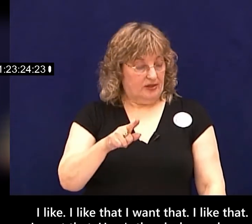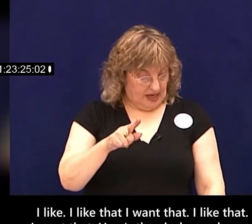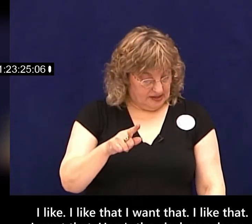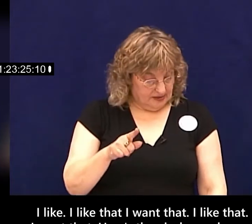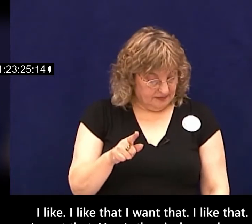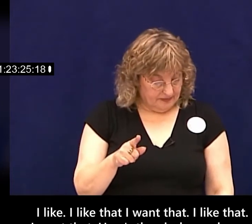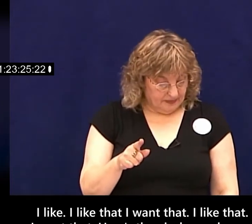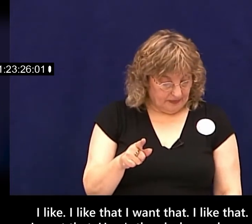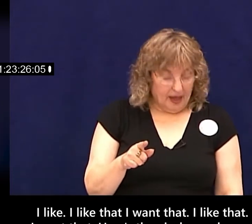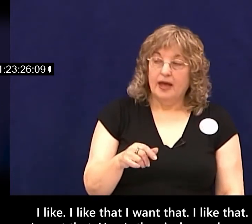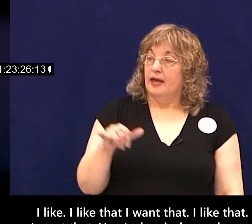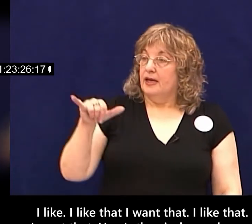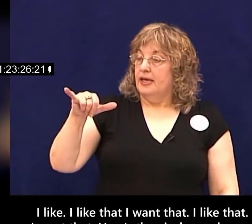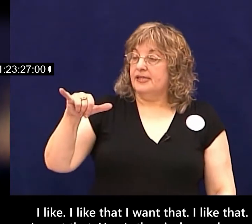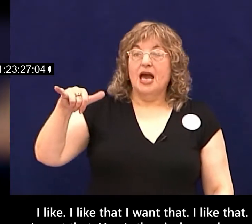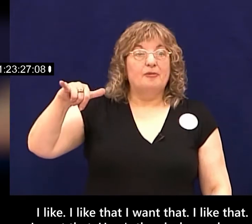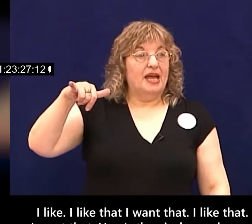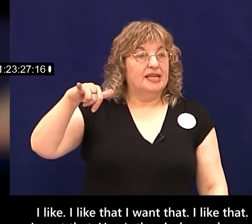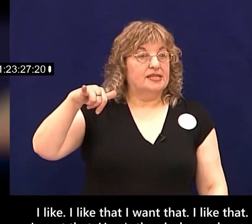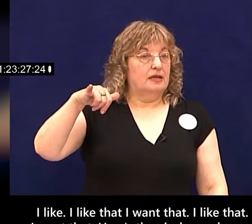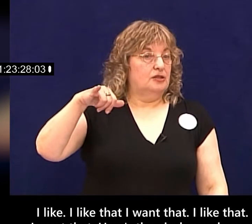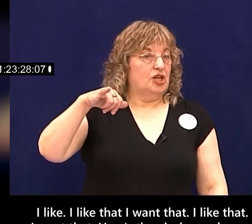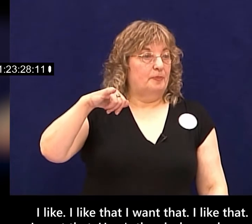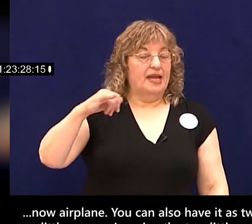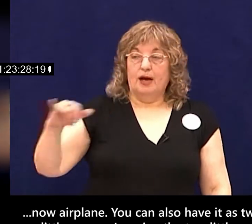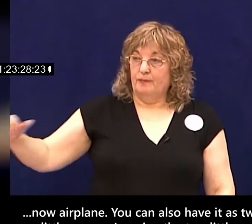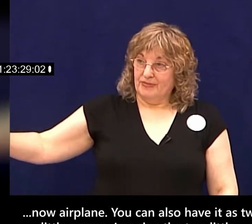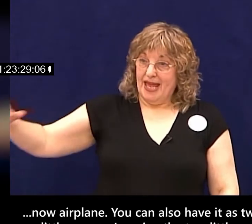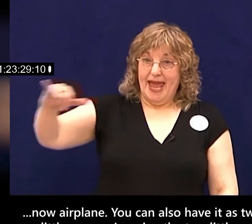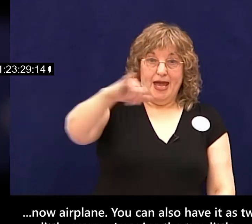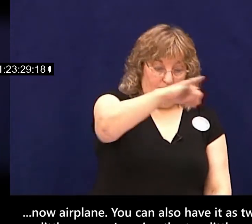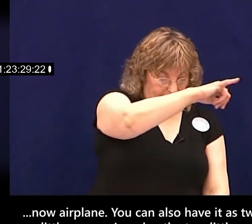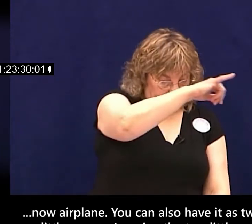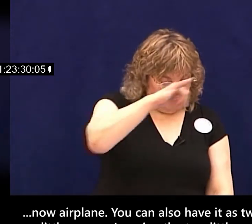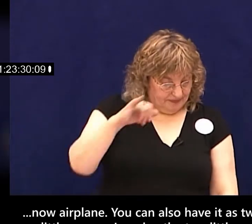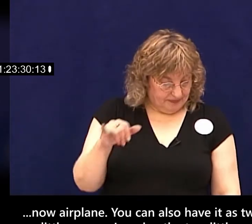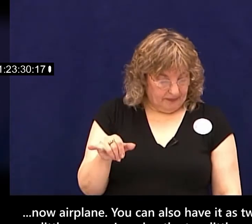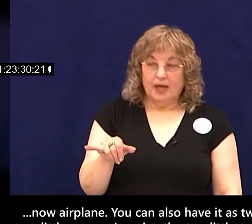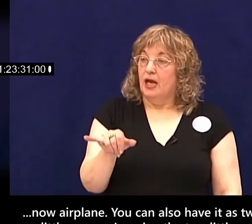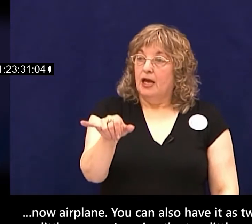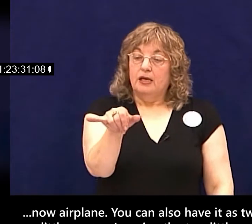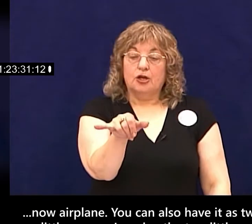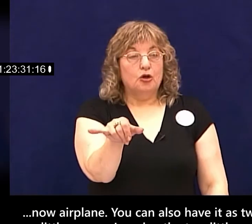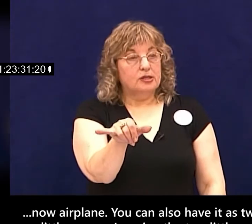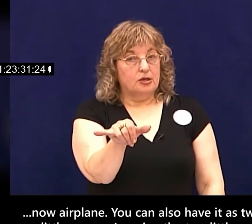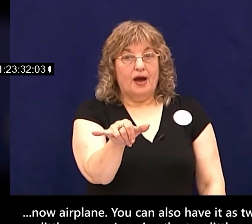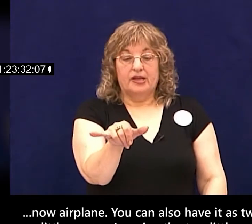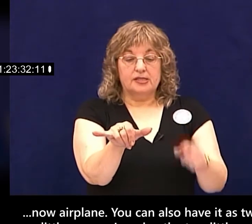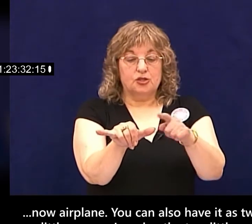that. Here's the aeroplane's shape now. Aeroplane. You can also have it as two